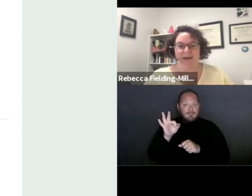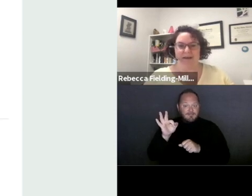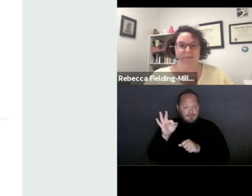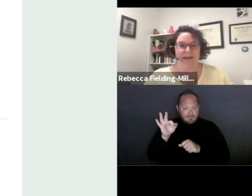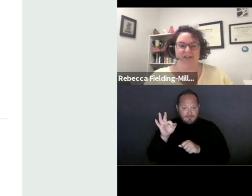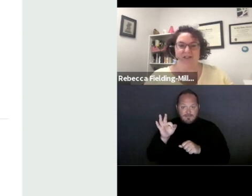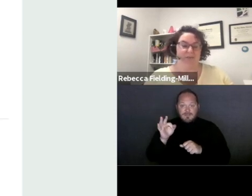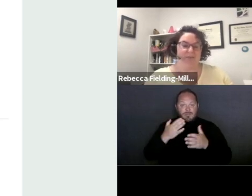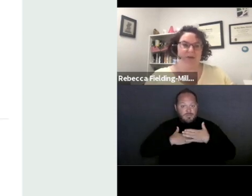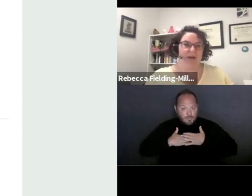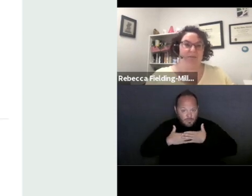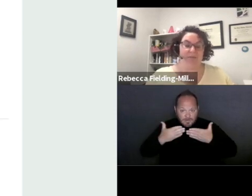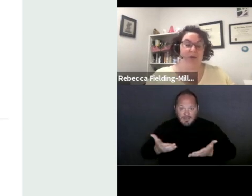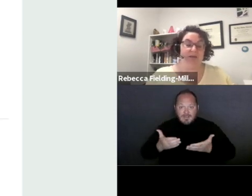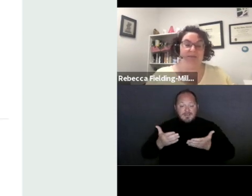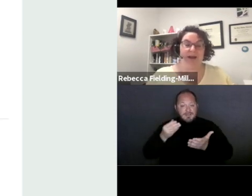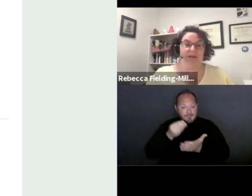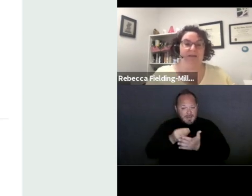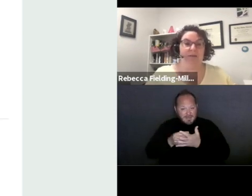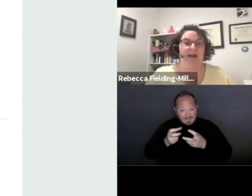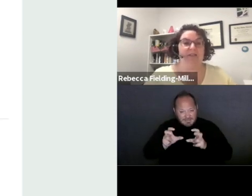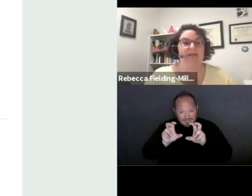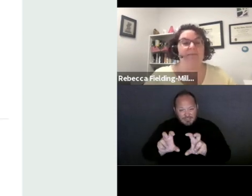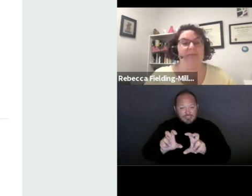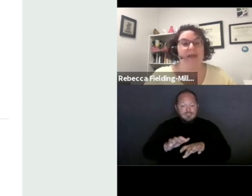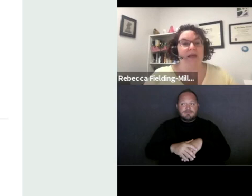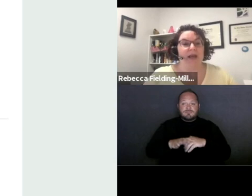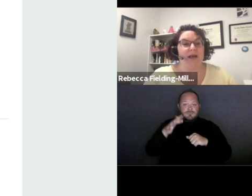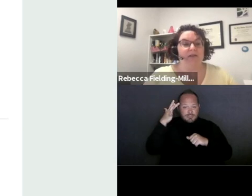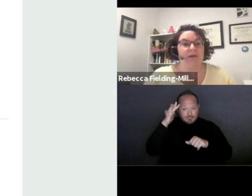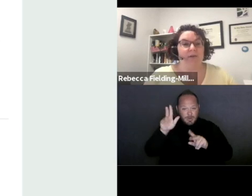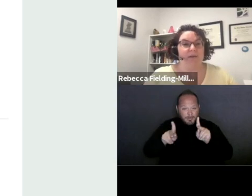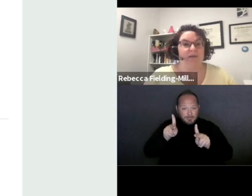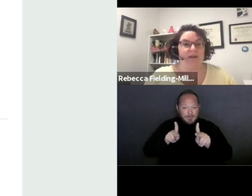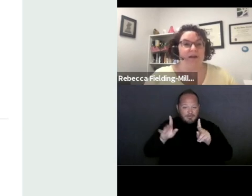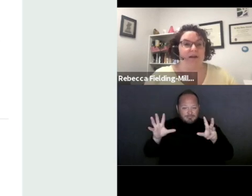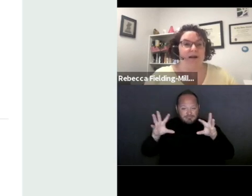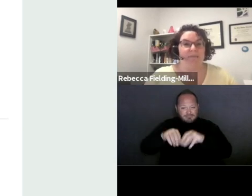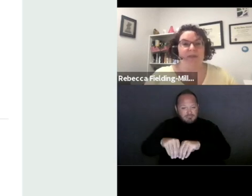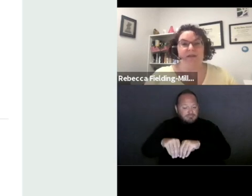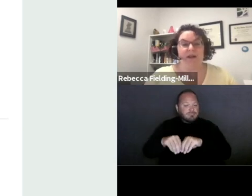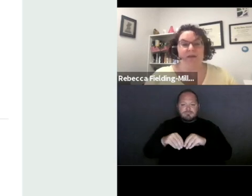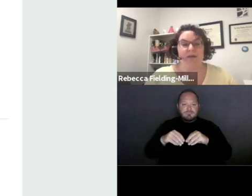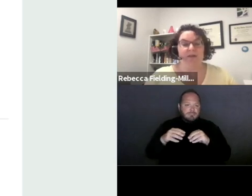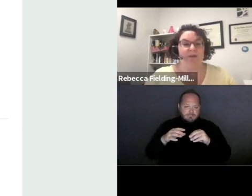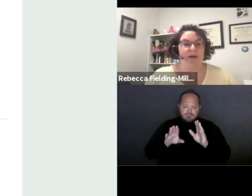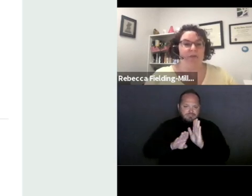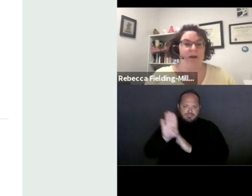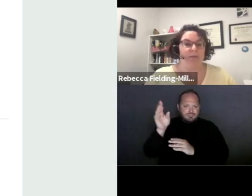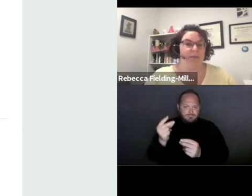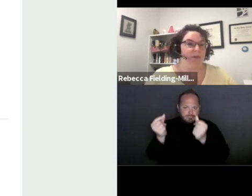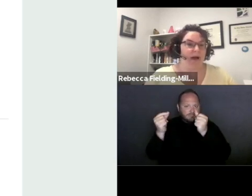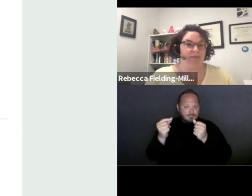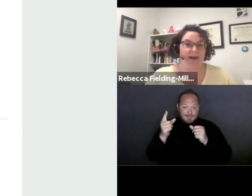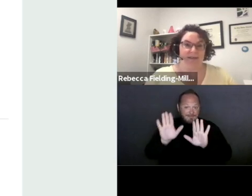problem. And it's just really fabulous that we have these. And so this here is another graph of